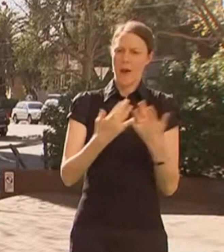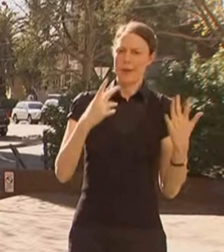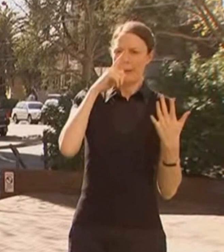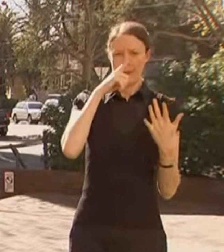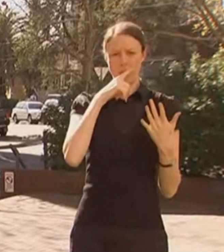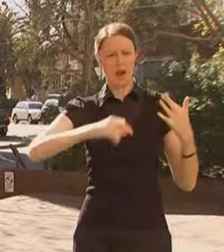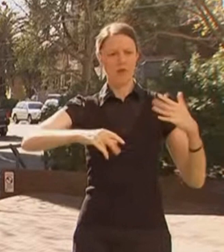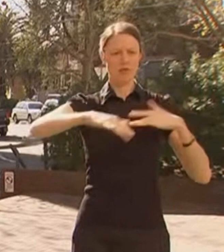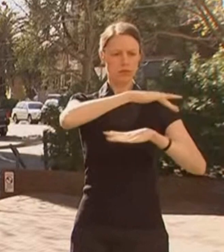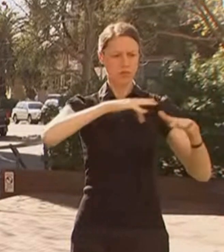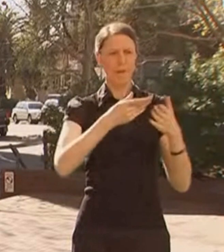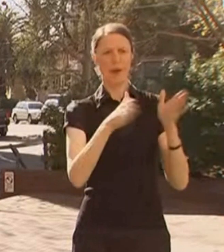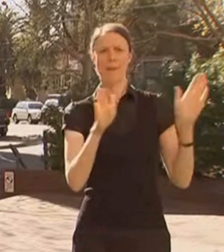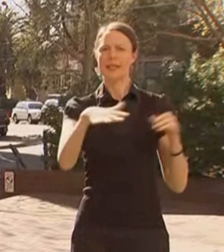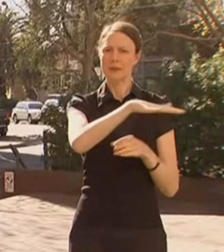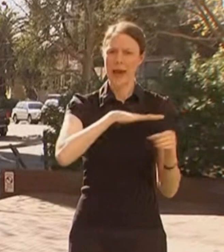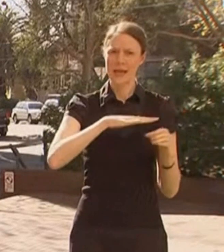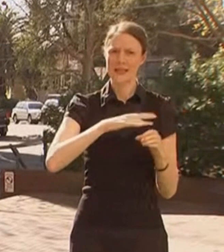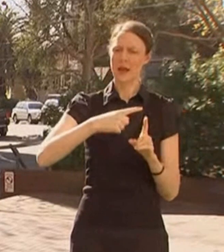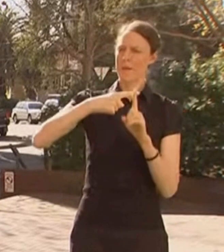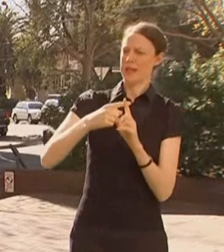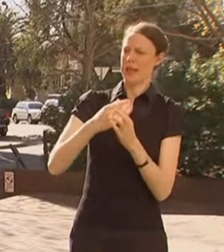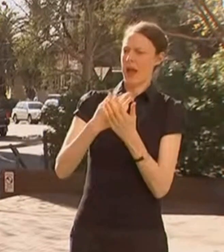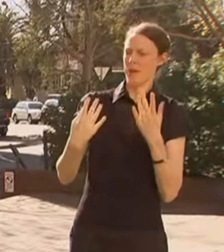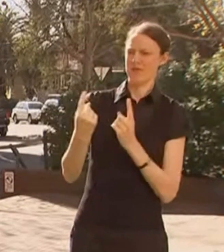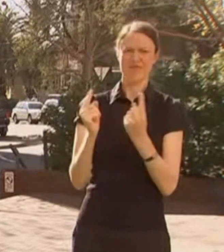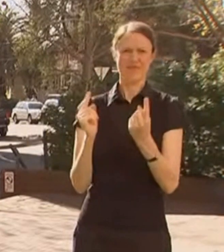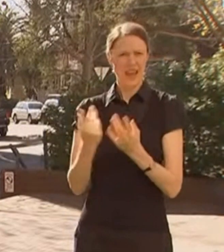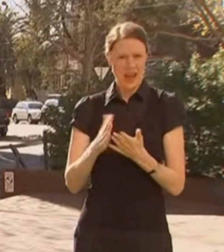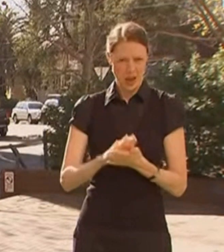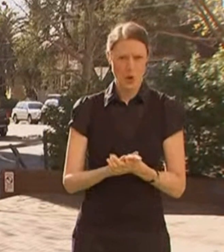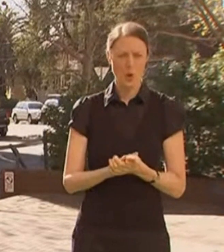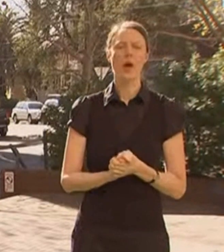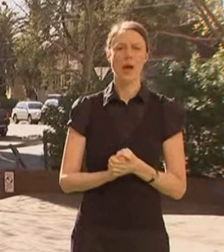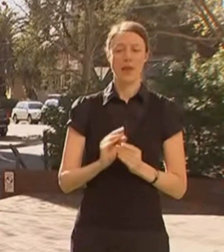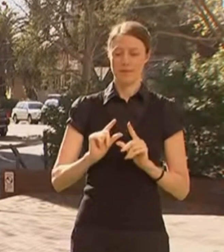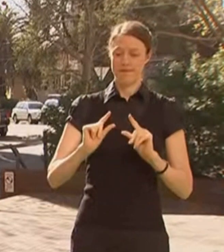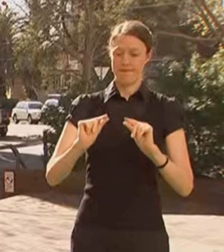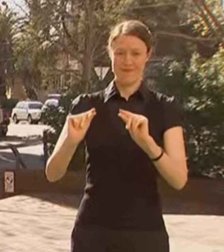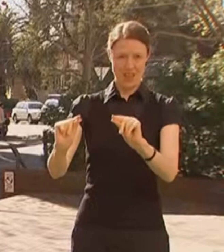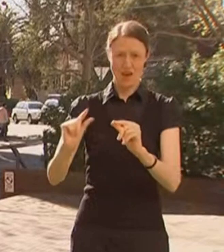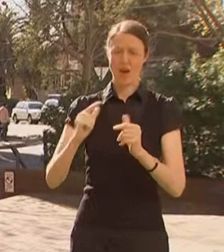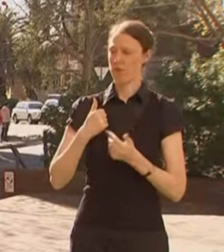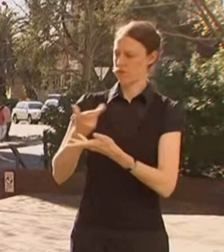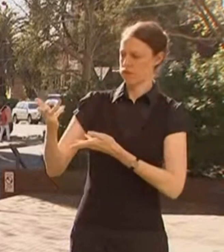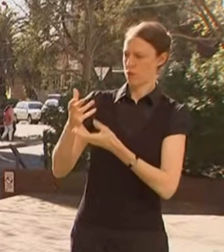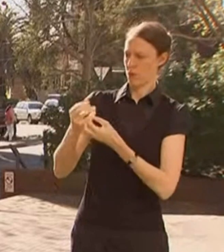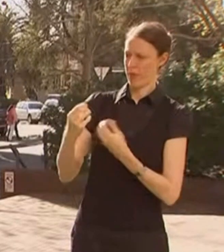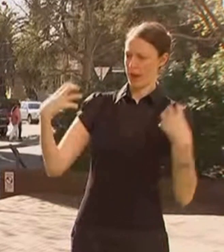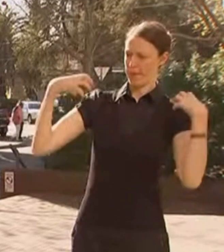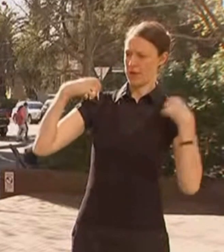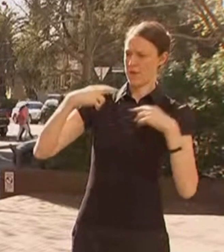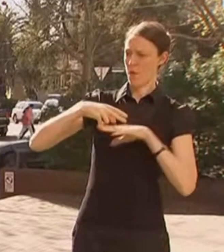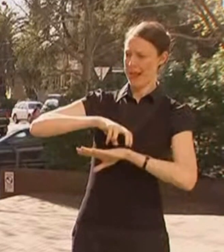the health orders and they respected social distancing. There are health orders in place in New South Wales at the moment in relation to public gatherings,